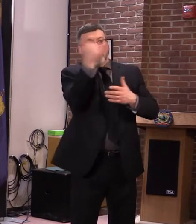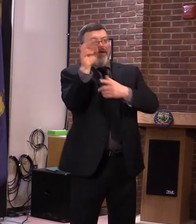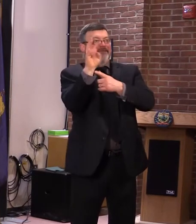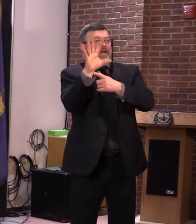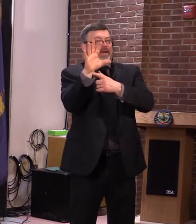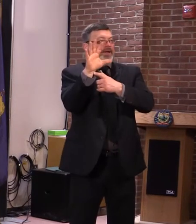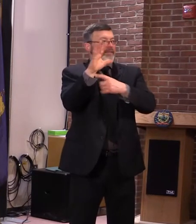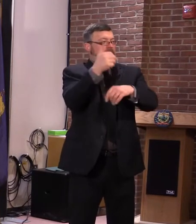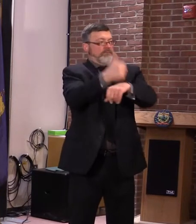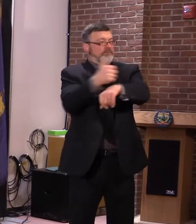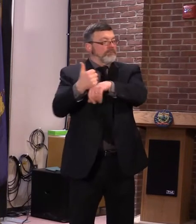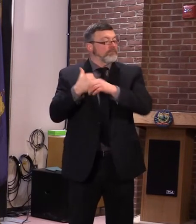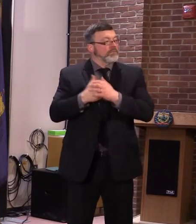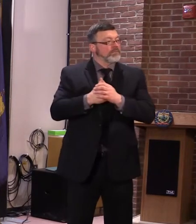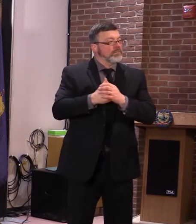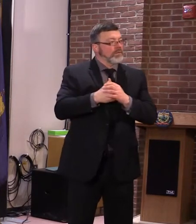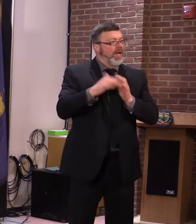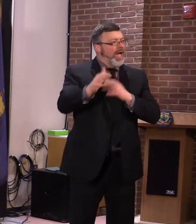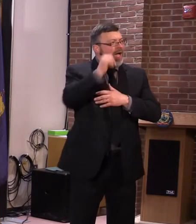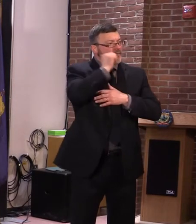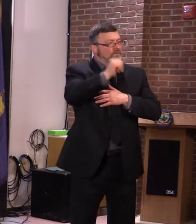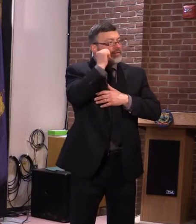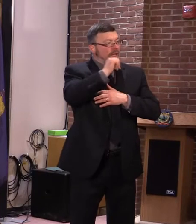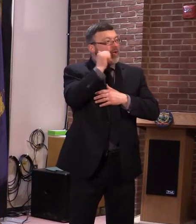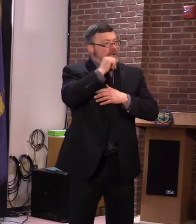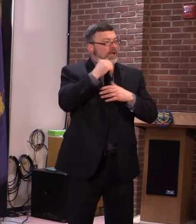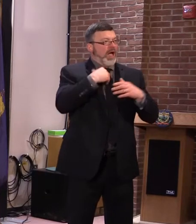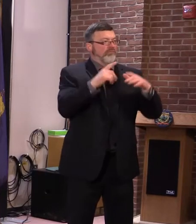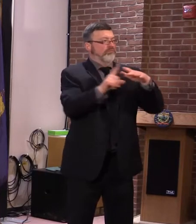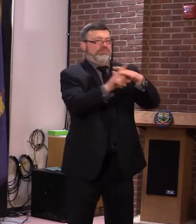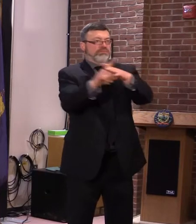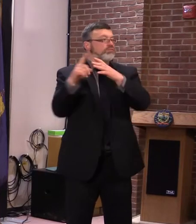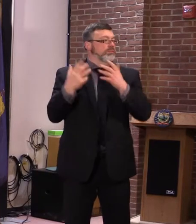To schedule an appointment, you can go to